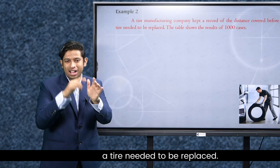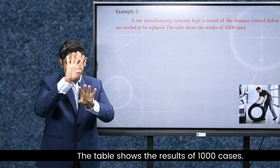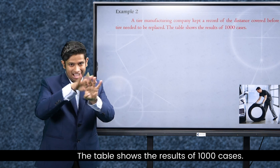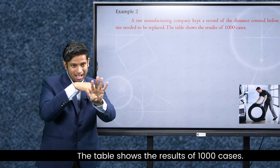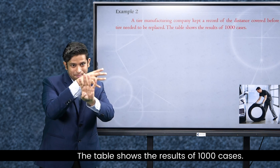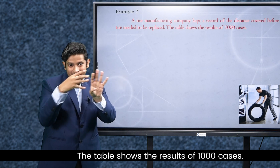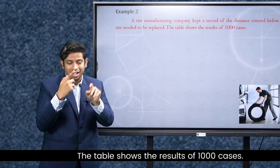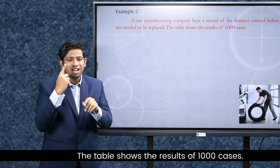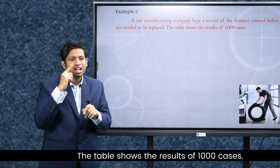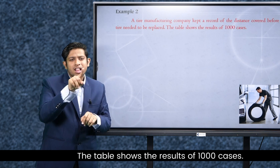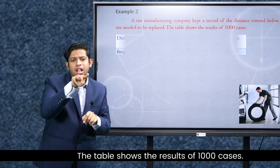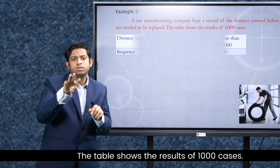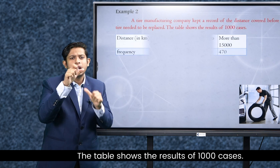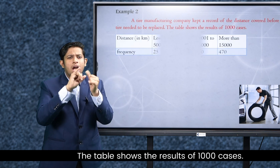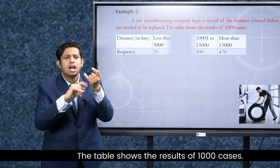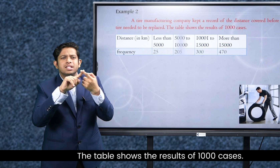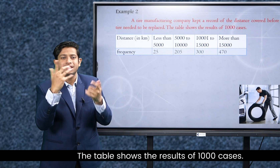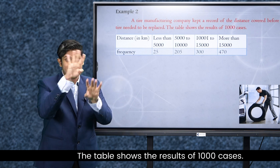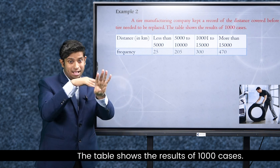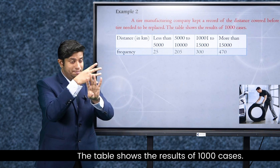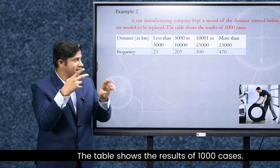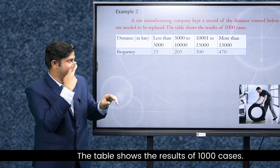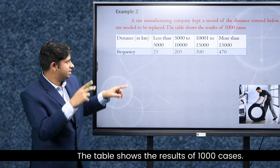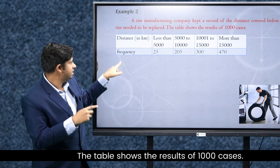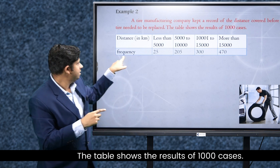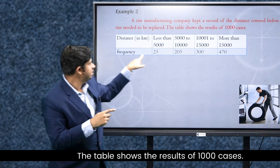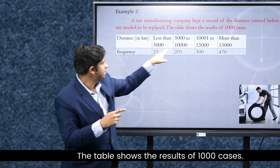The table shows the result of 1000 cases.